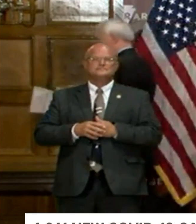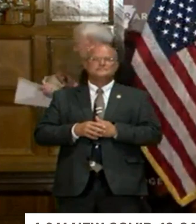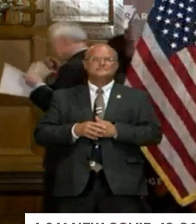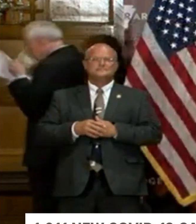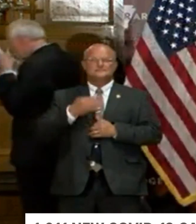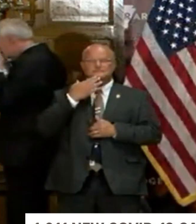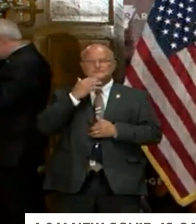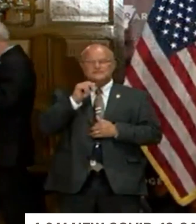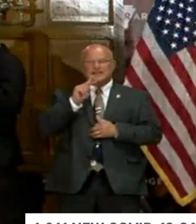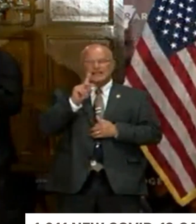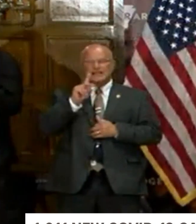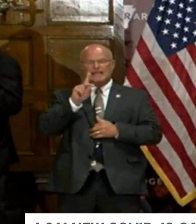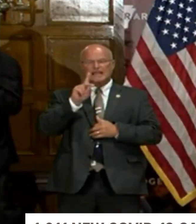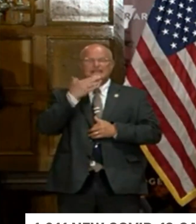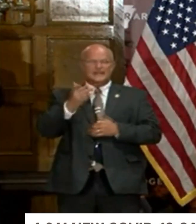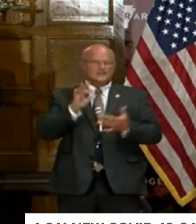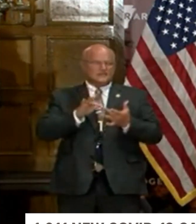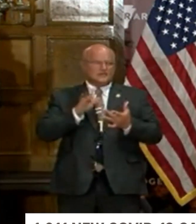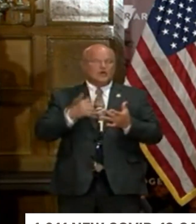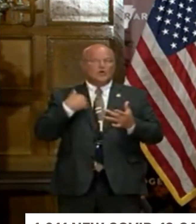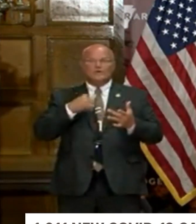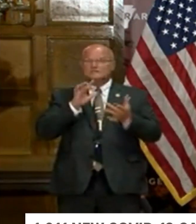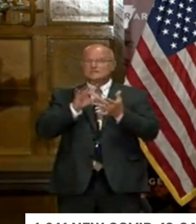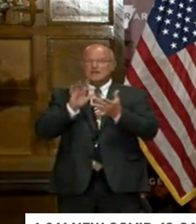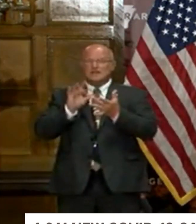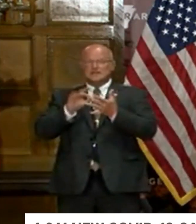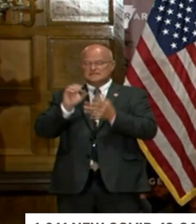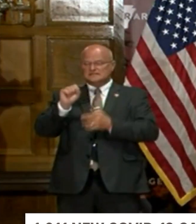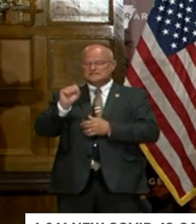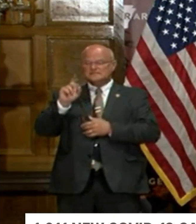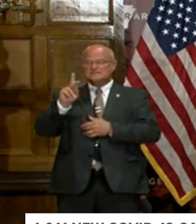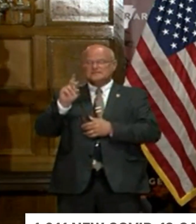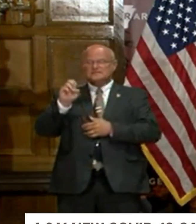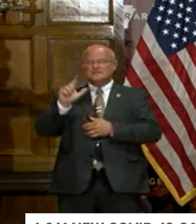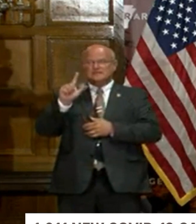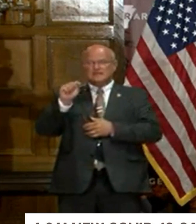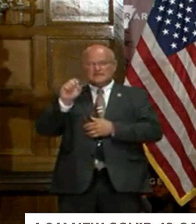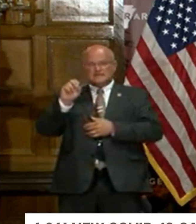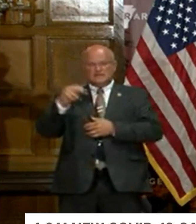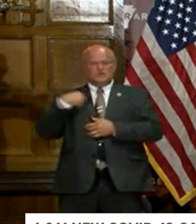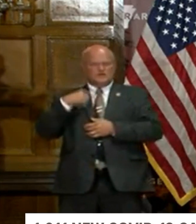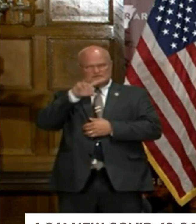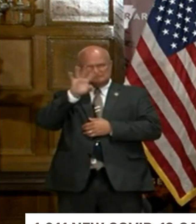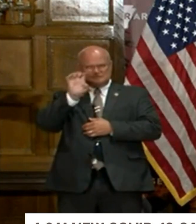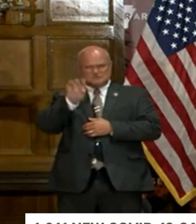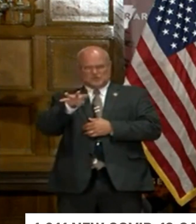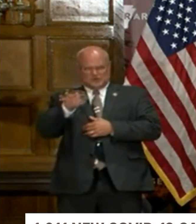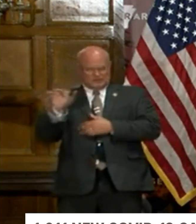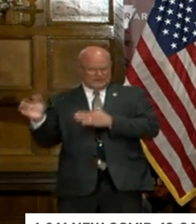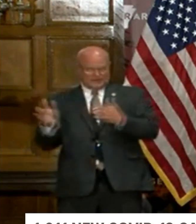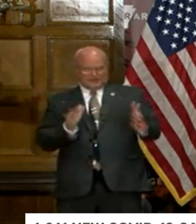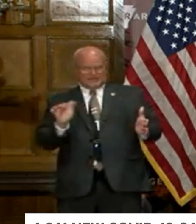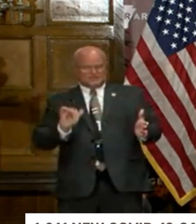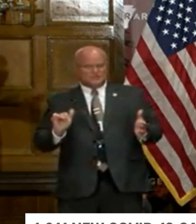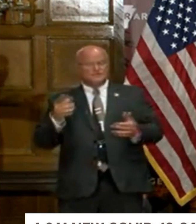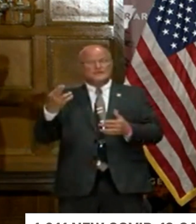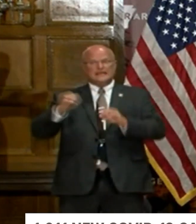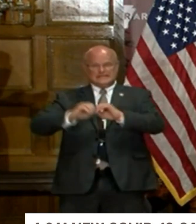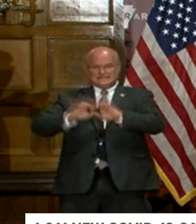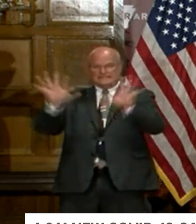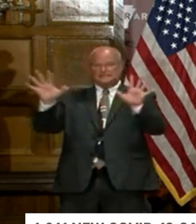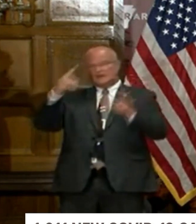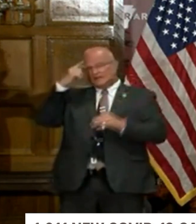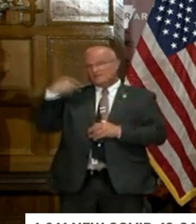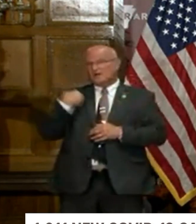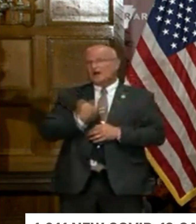Andy, thank you for that question. We have been in contact with Superintendent Skelton because we've had questions about that plan, and he has clarified